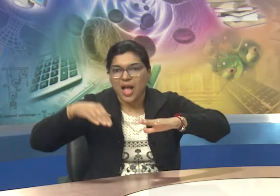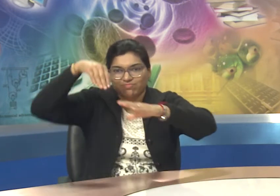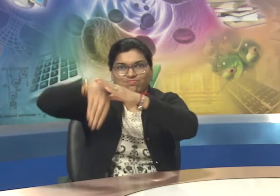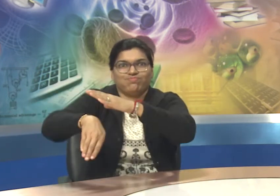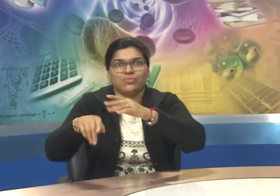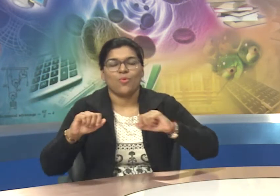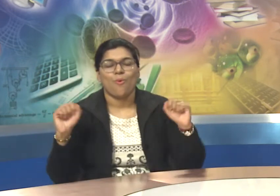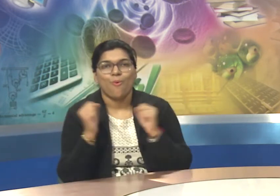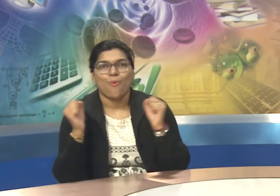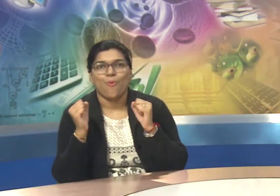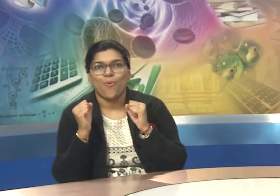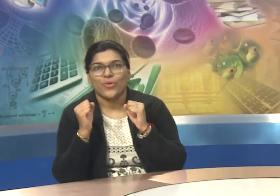whose blood temperature